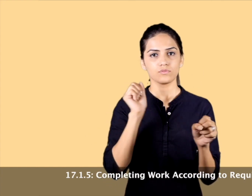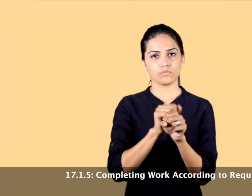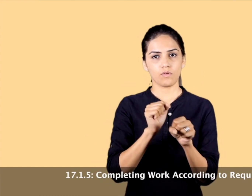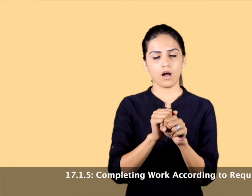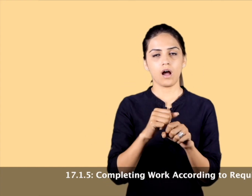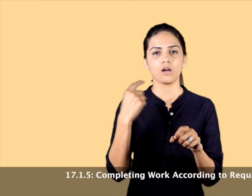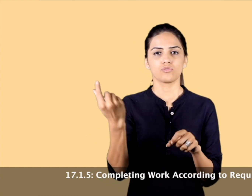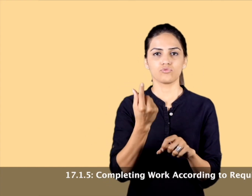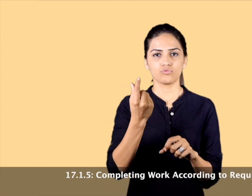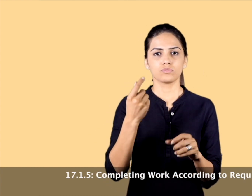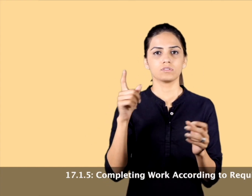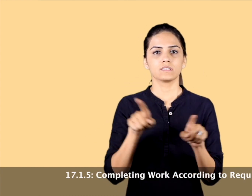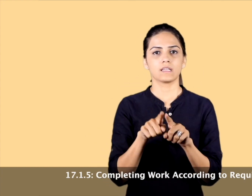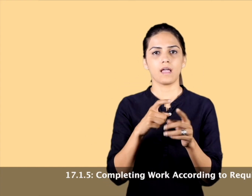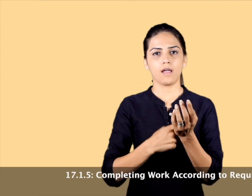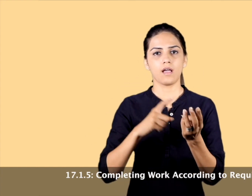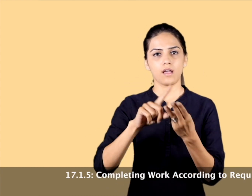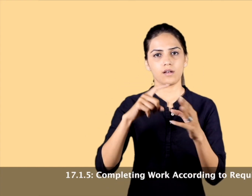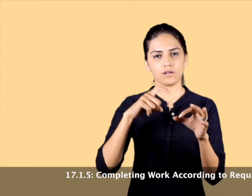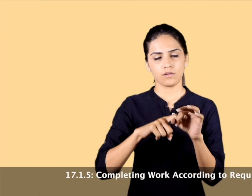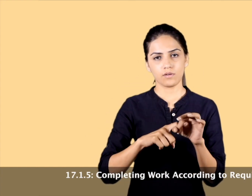work according to requirements.